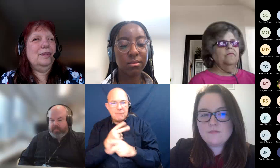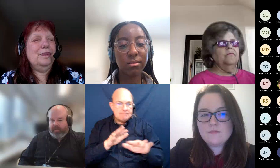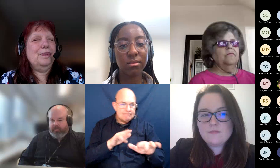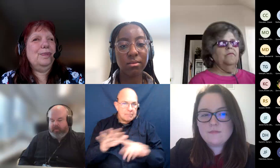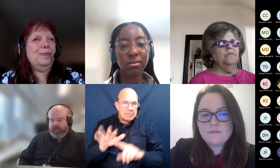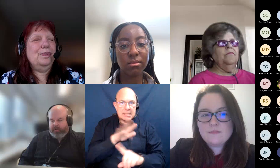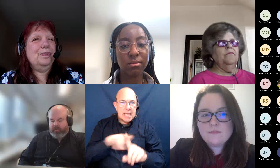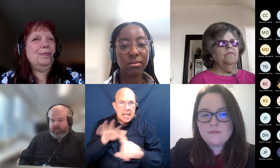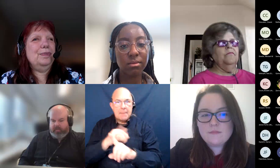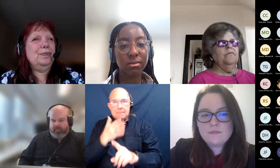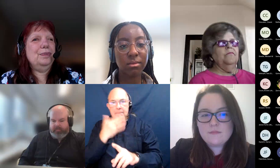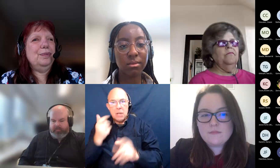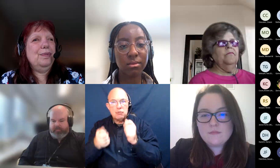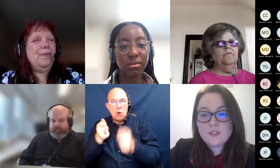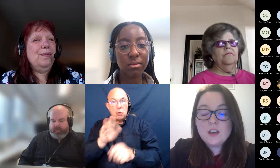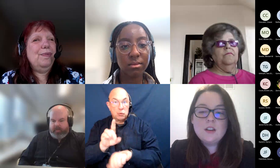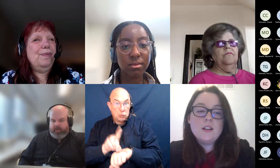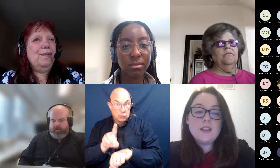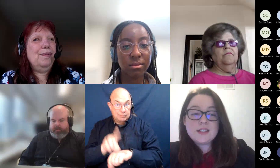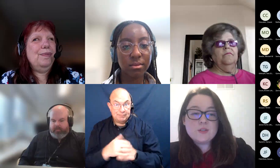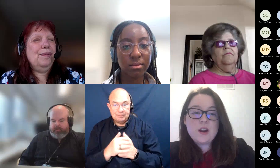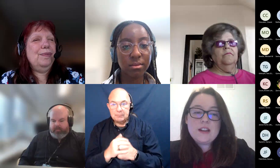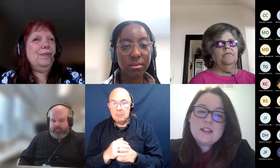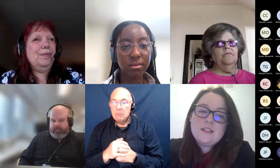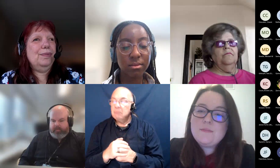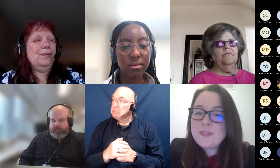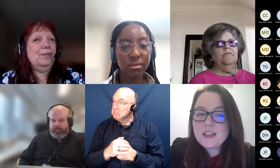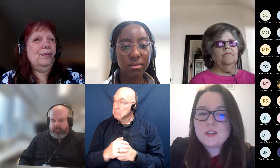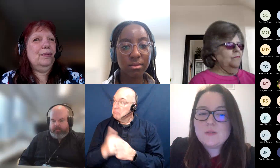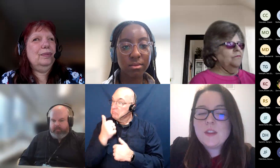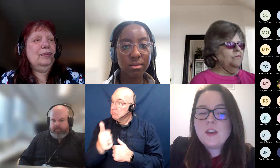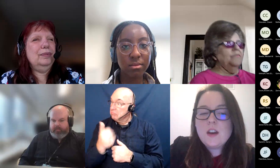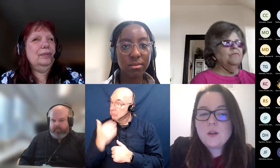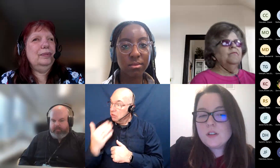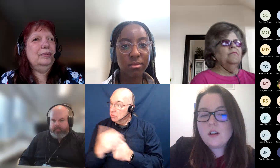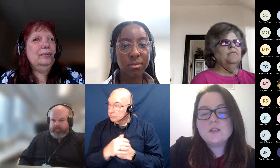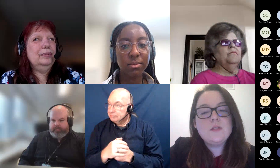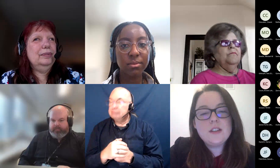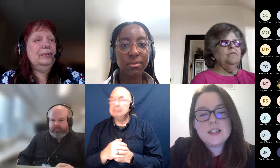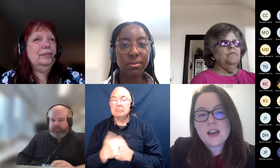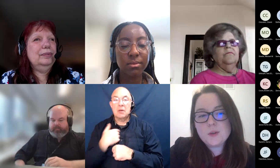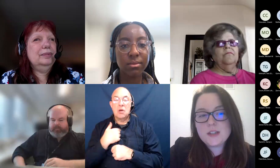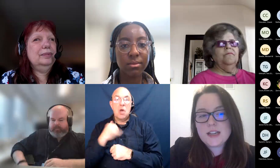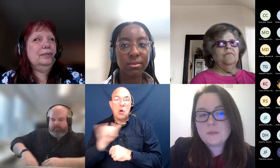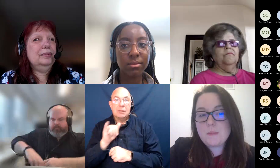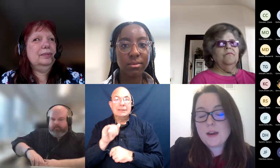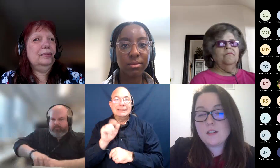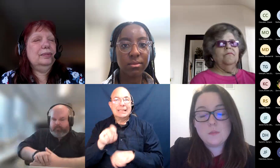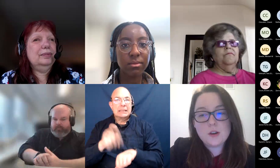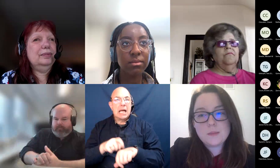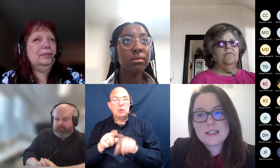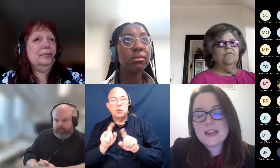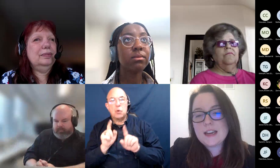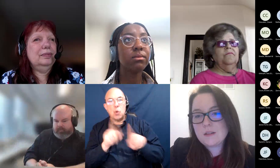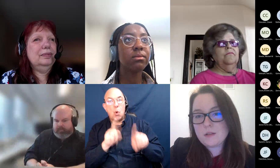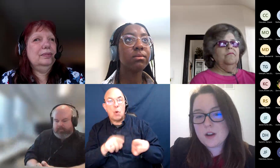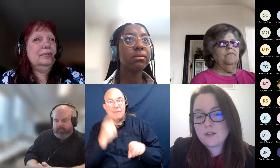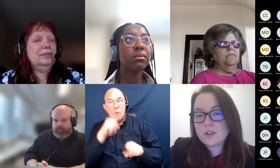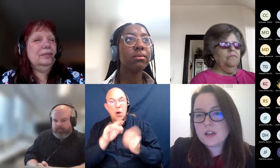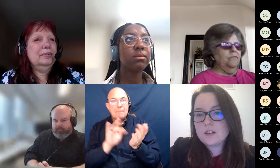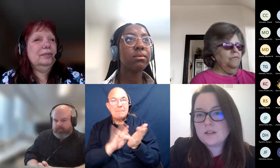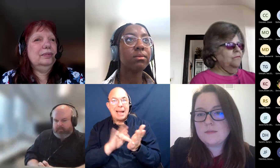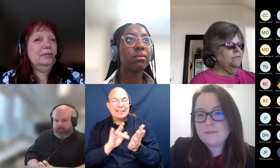how best to modify your duties. That sounds great. Thank you. I will also need time to attend my medical appointments to aid